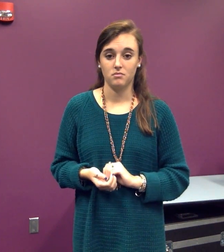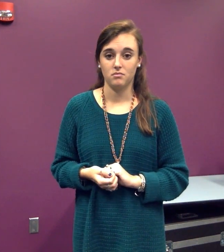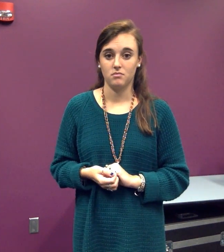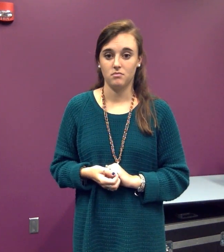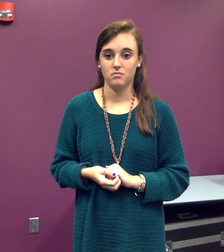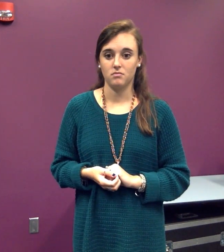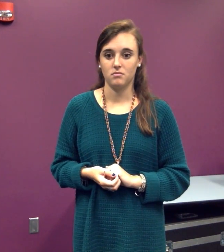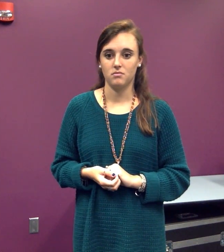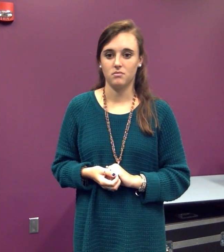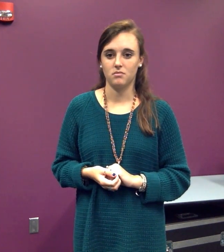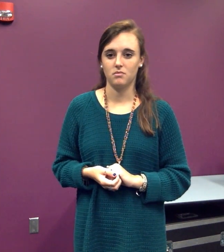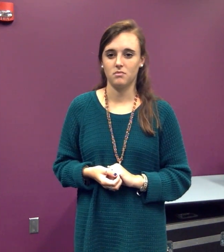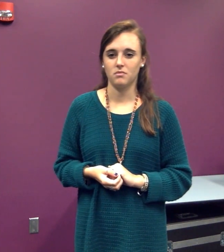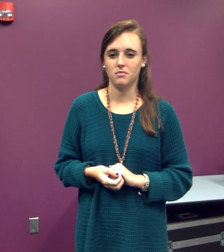shorter,